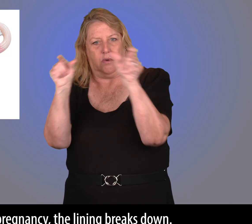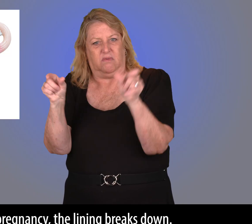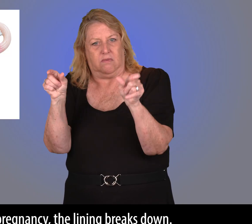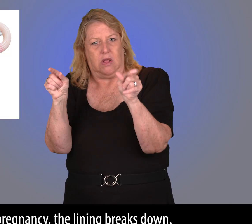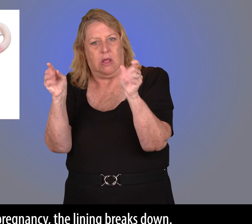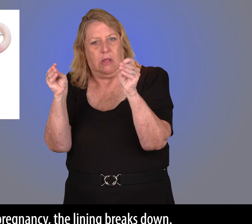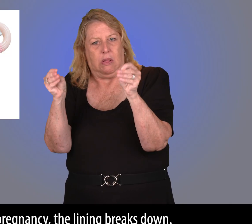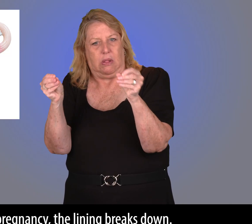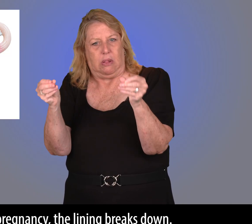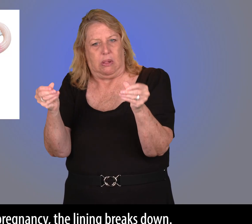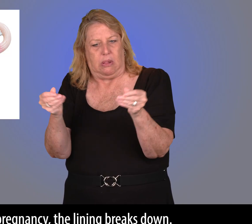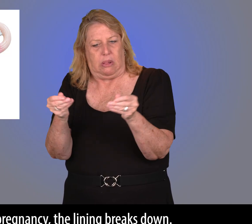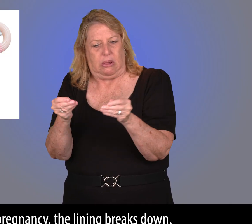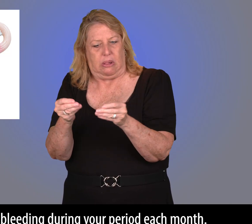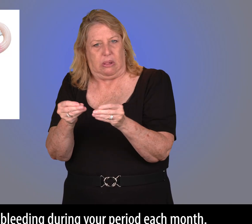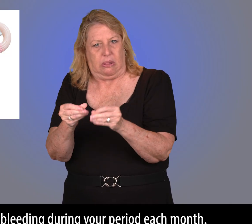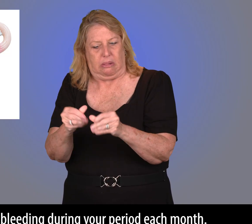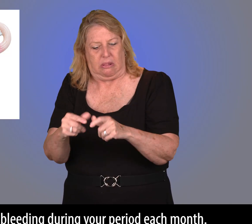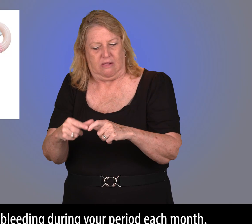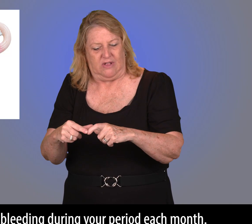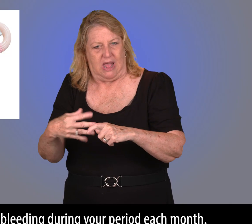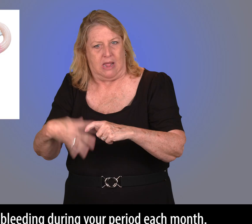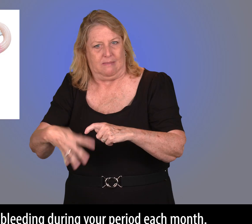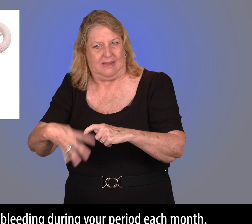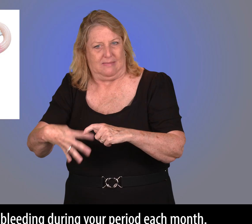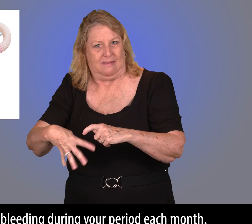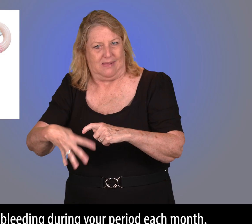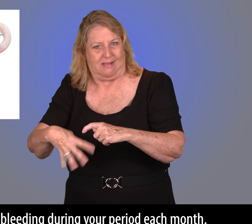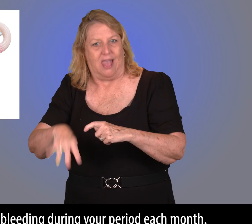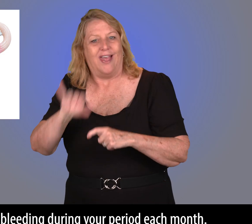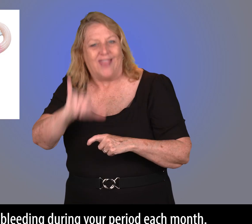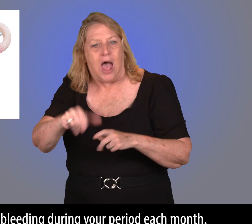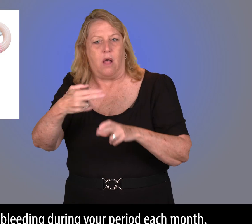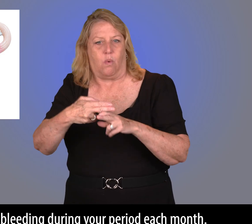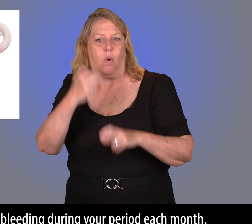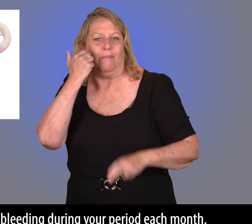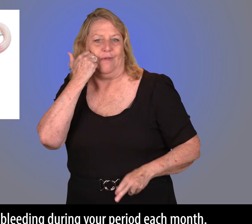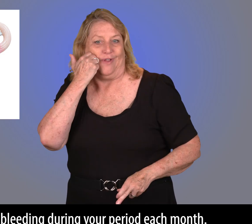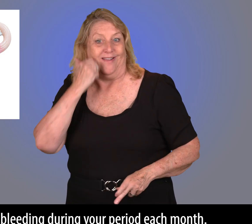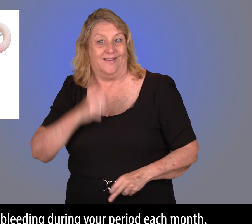breaks down. This is why you have bleeding during your period each month.